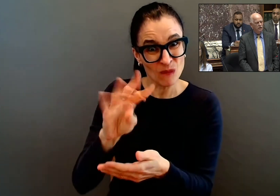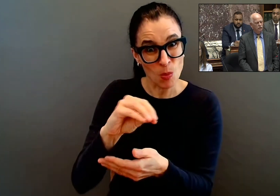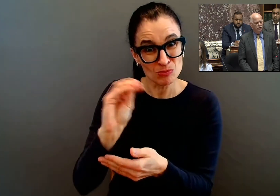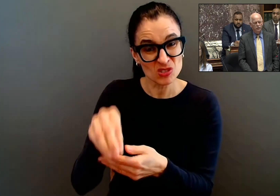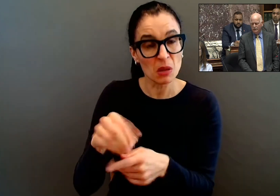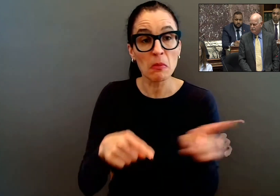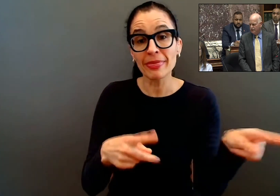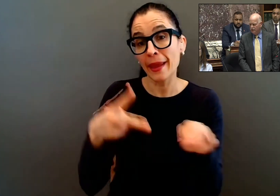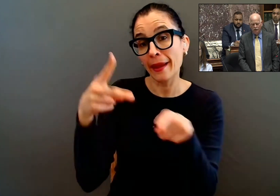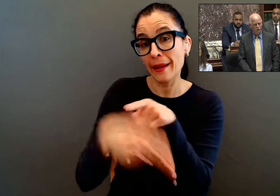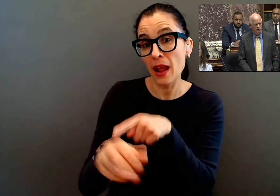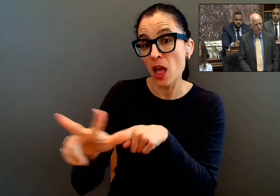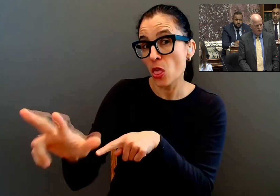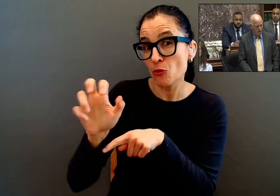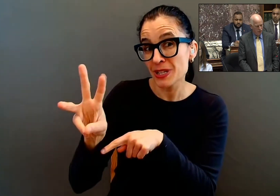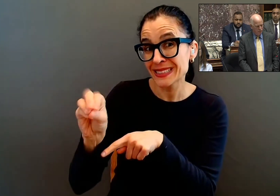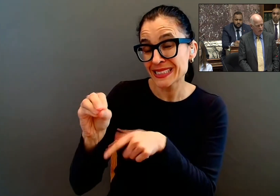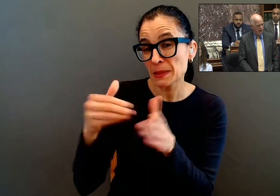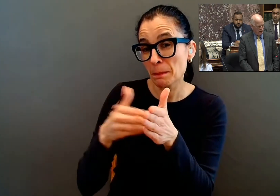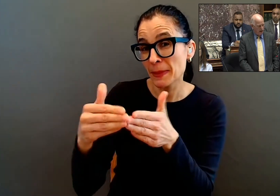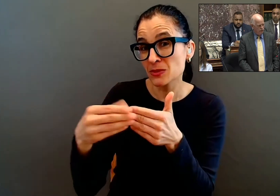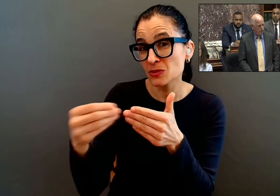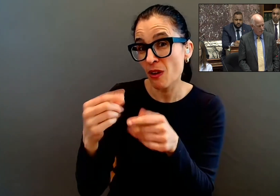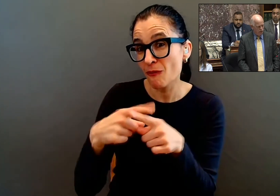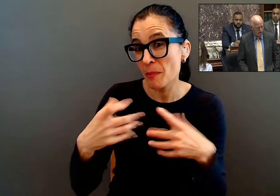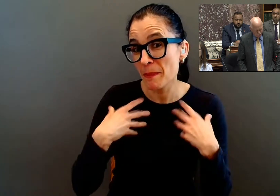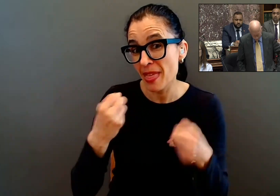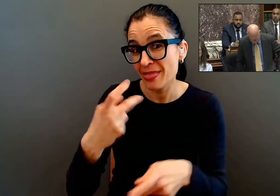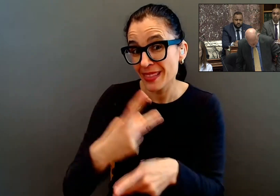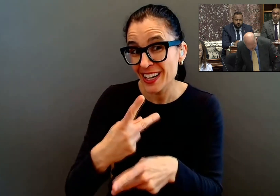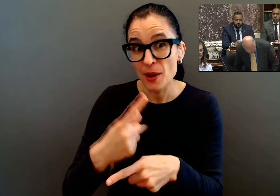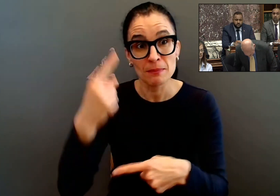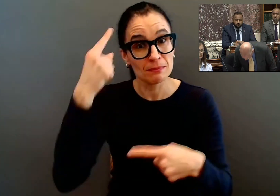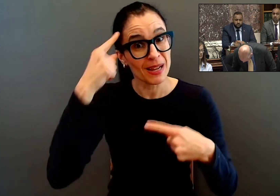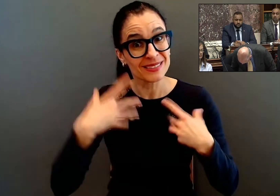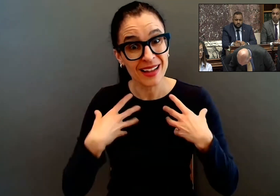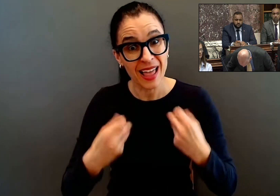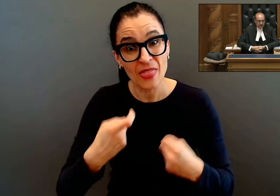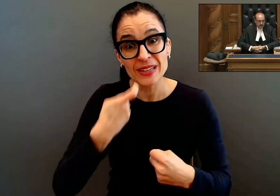to do is deal with the problem, and we're doing it.